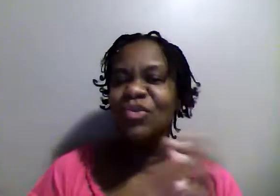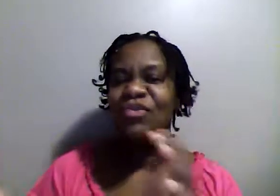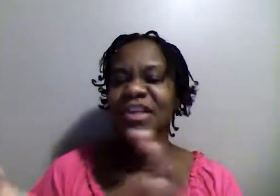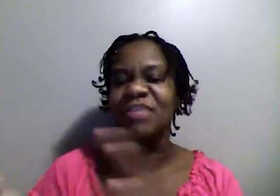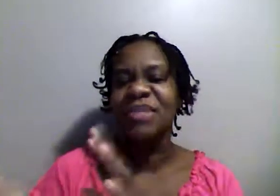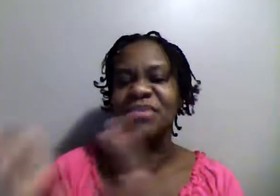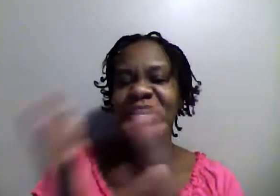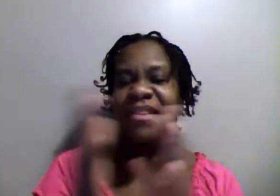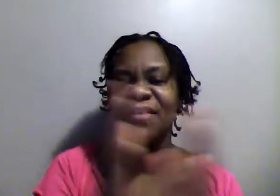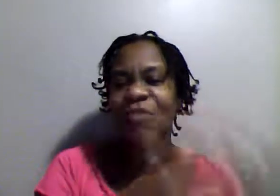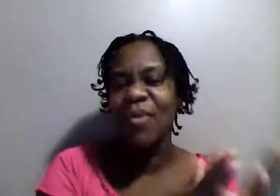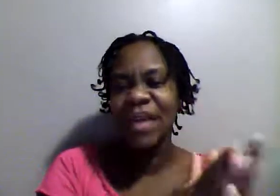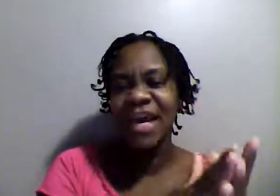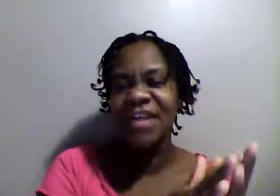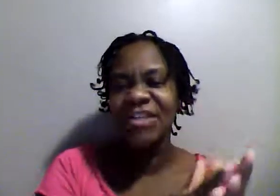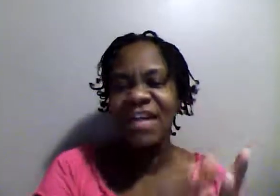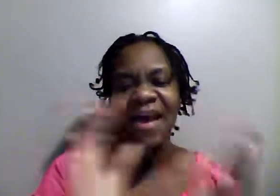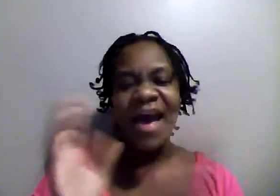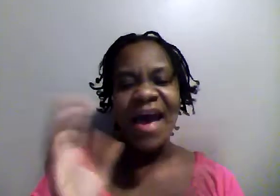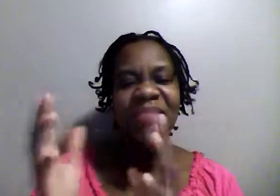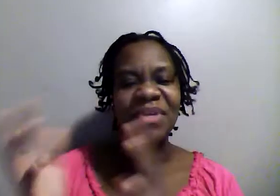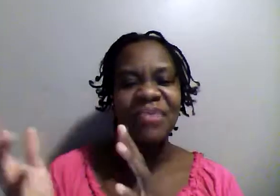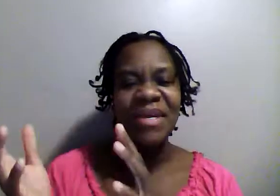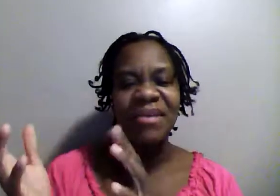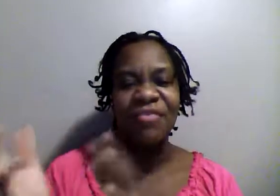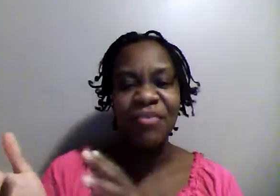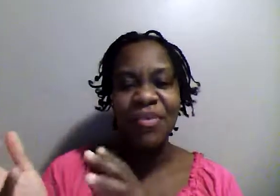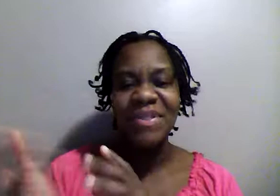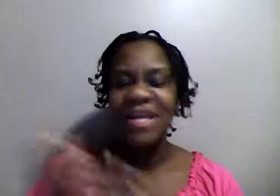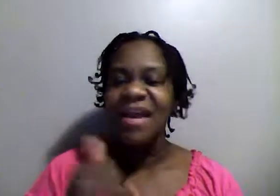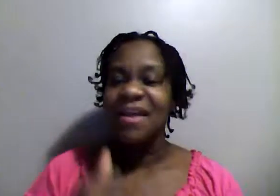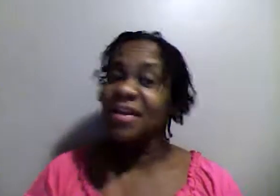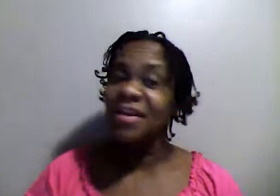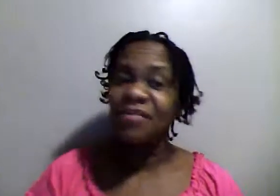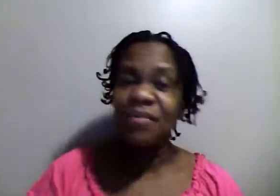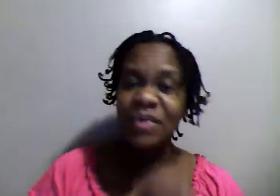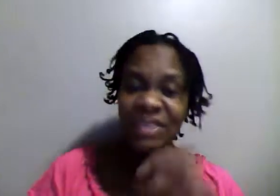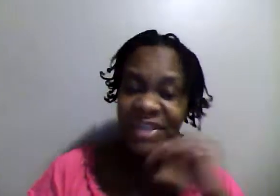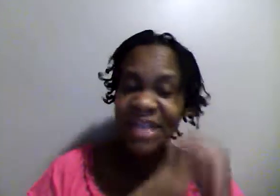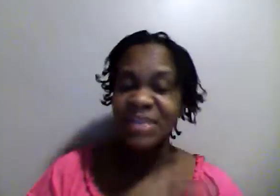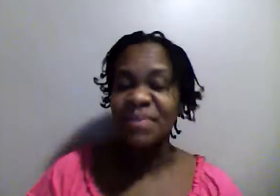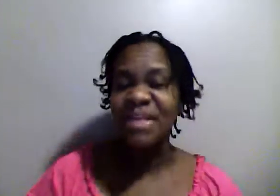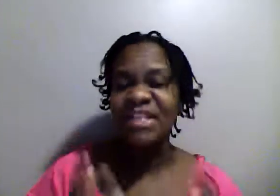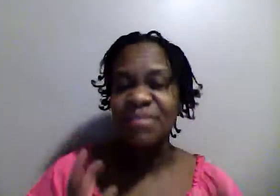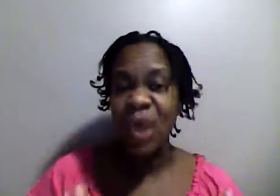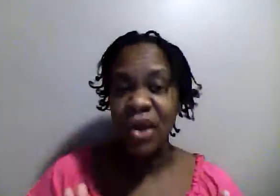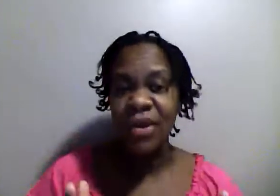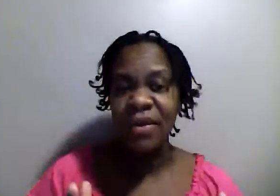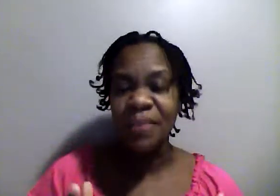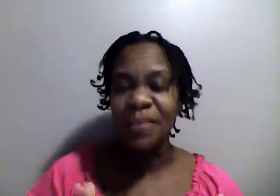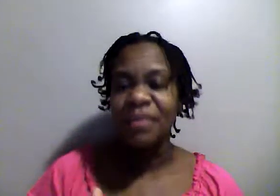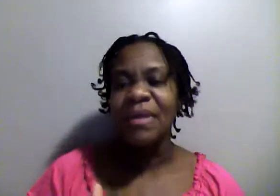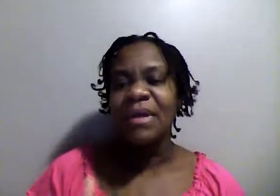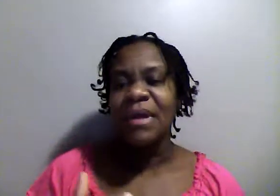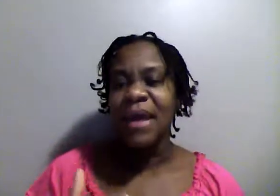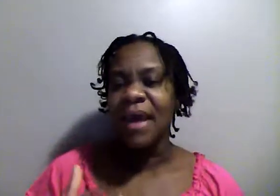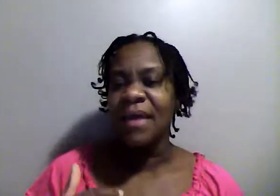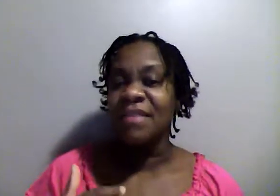nutrients between the foliage and between the fruits, then your fruits tend to be smaller. And if they're